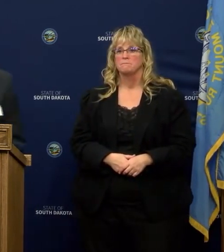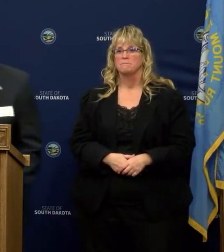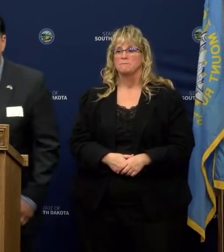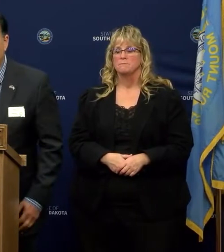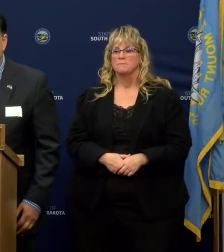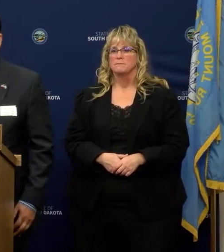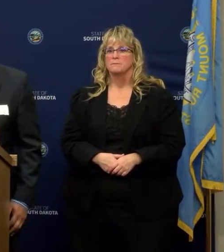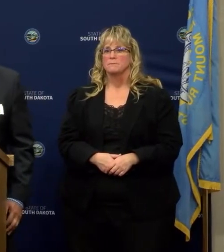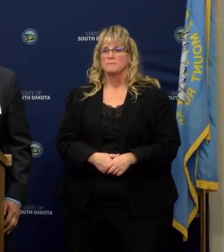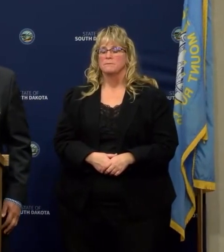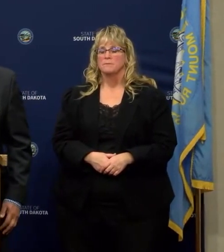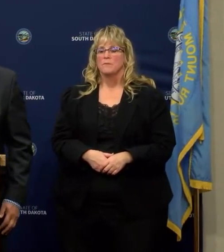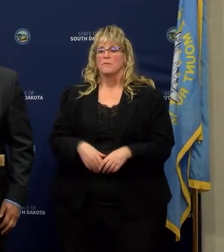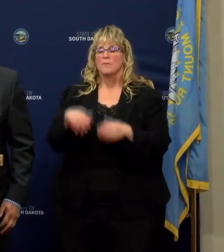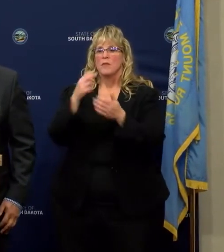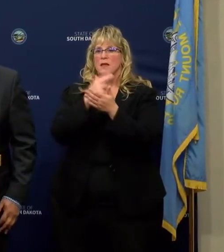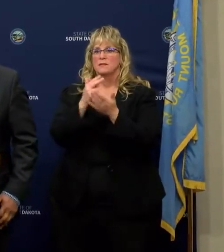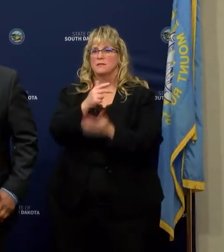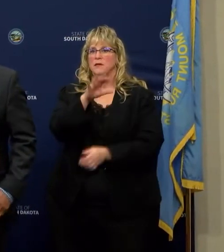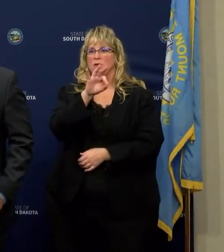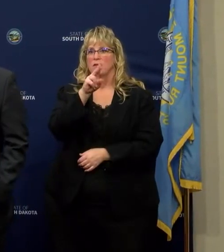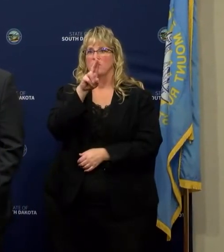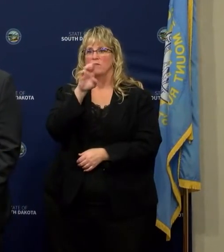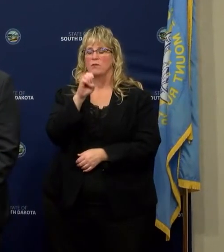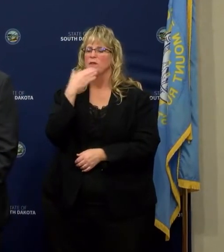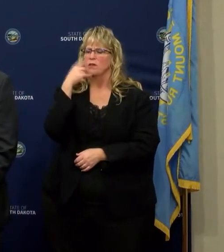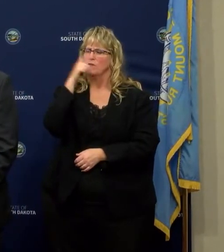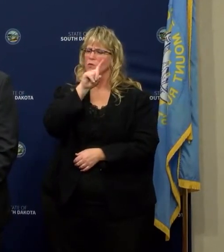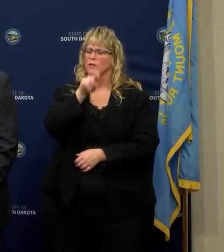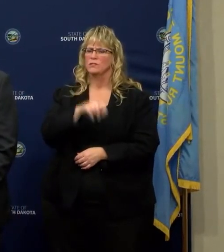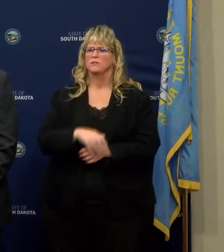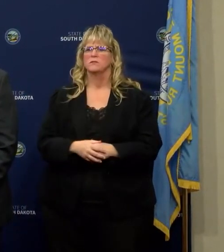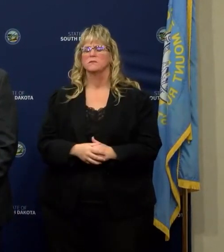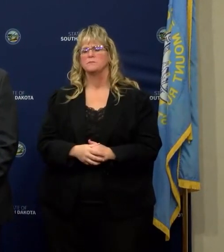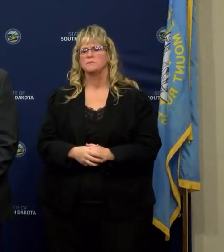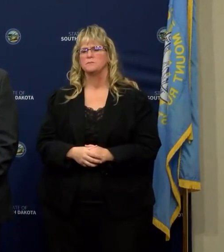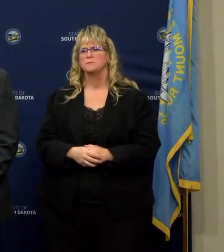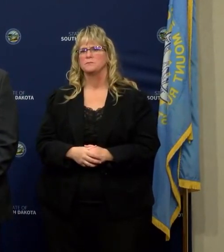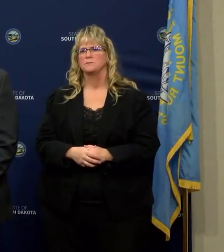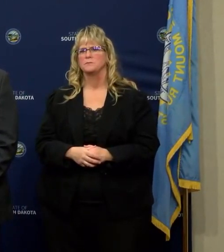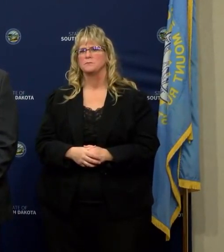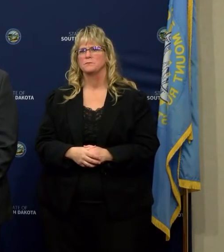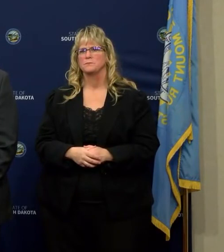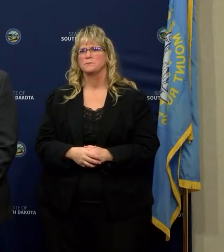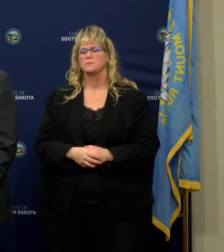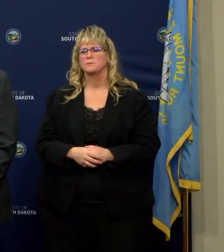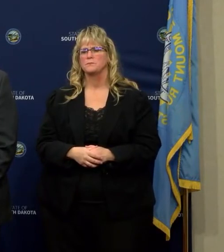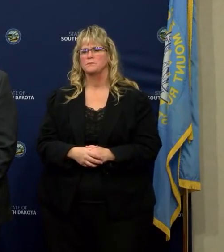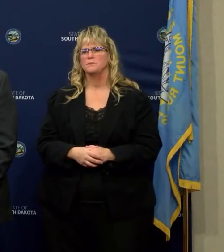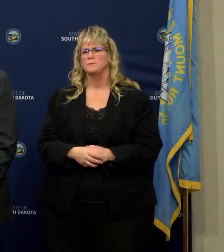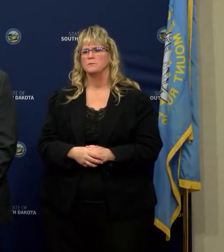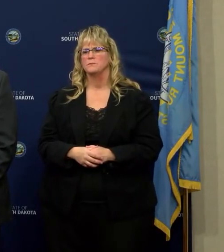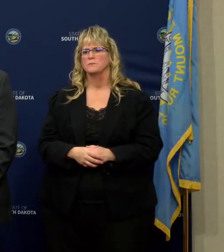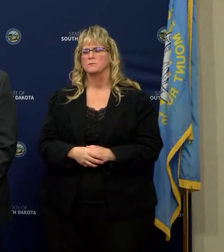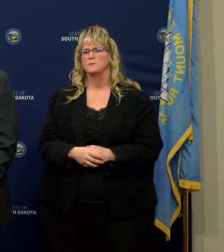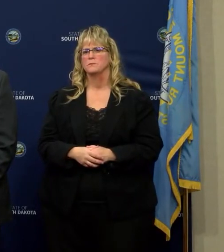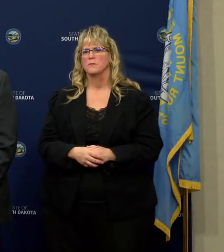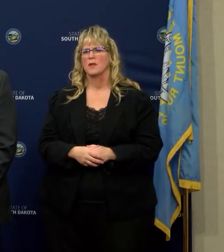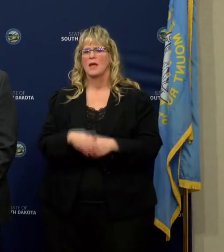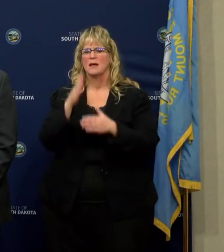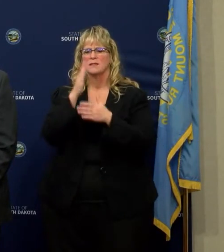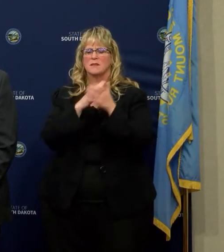Yeah, hi, Secretary Flute, Tribal Relations. Thank you for the question. You know, when we started taking phone calls, some of